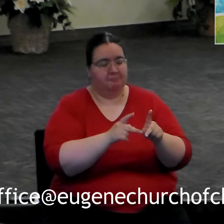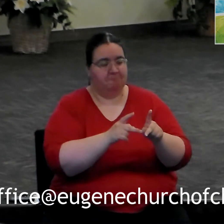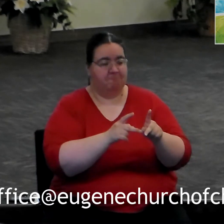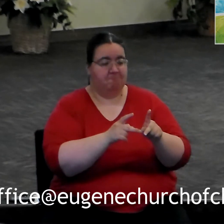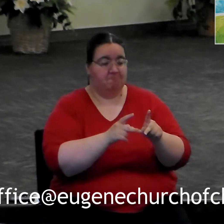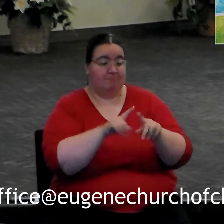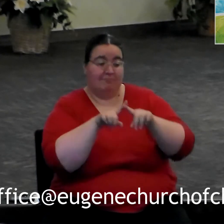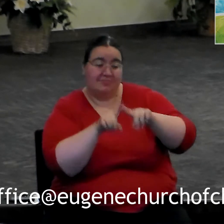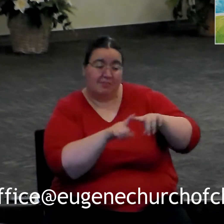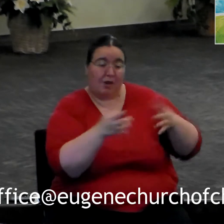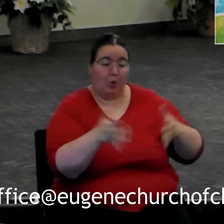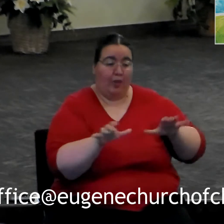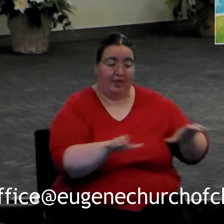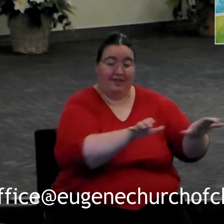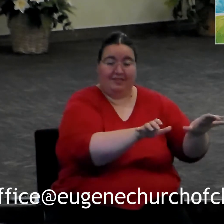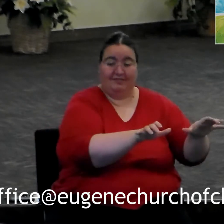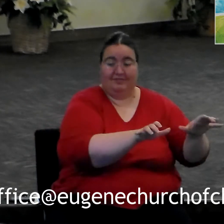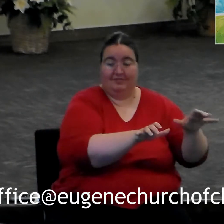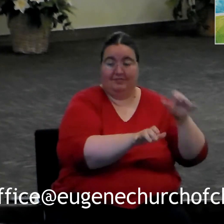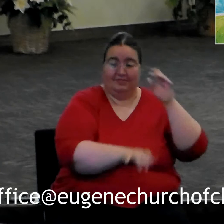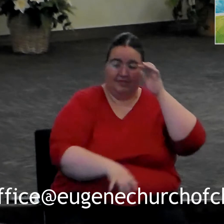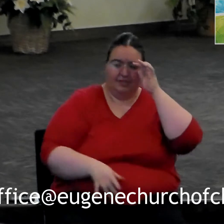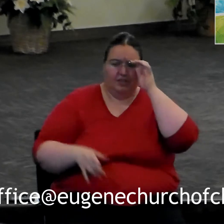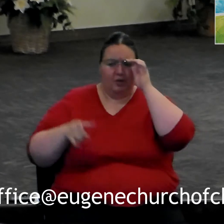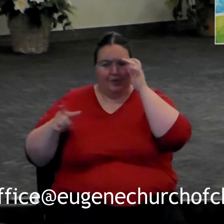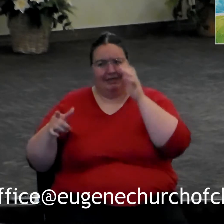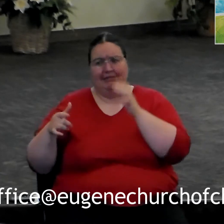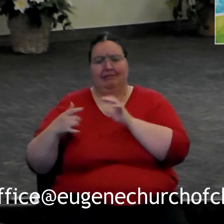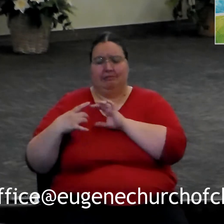yourself and then he gets to the reward